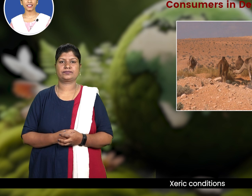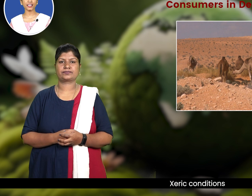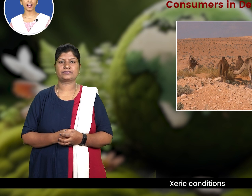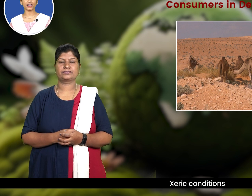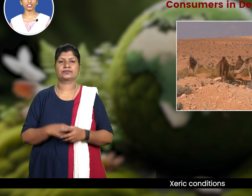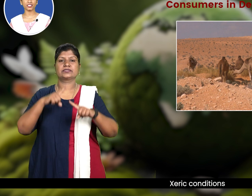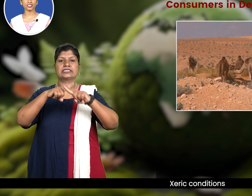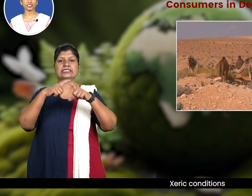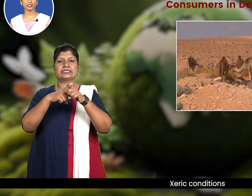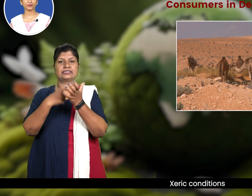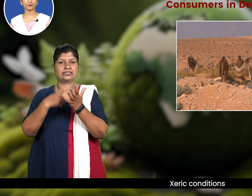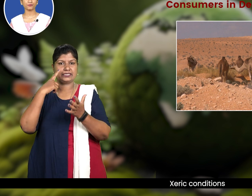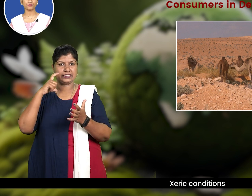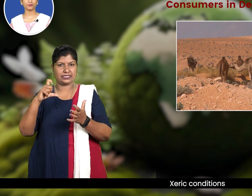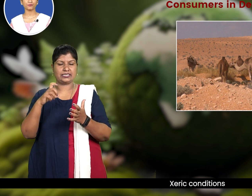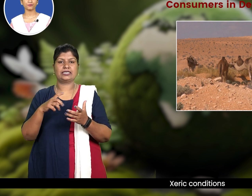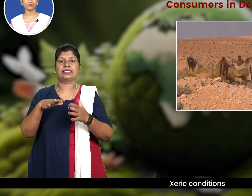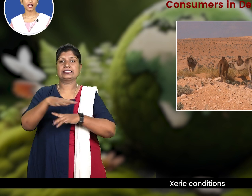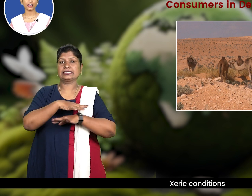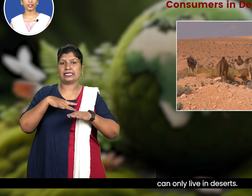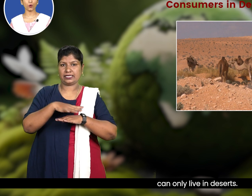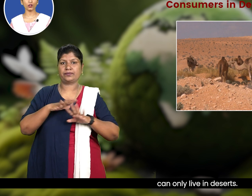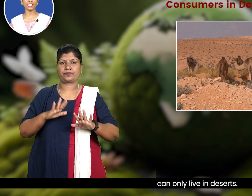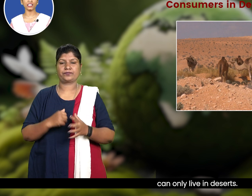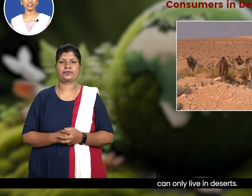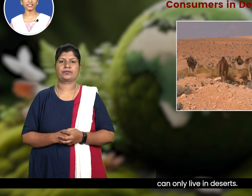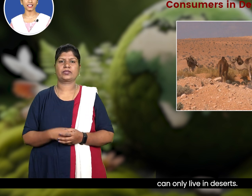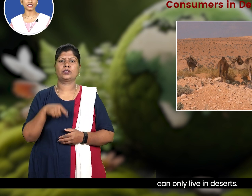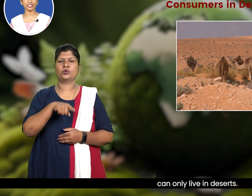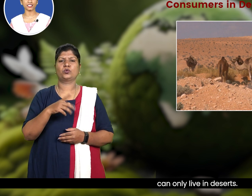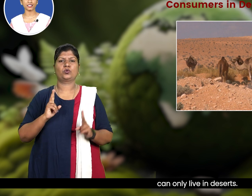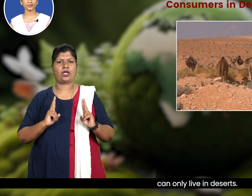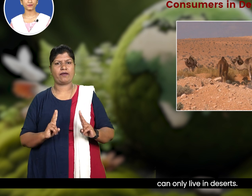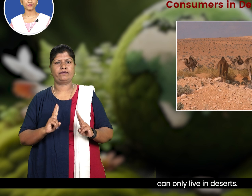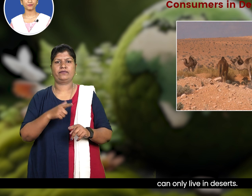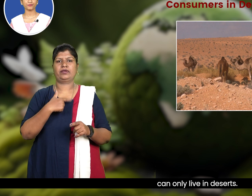xeric conditions can only live in deserts.